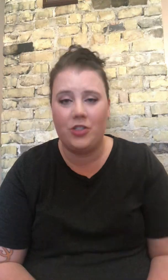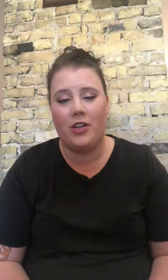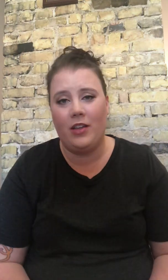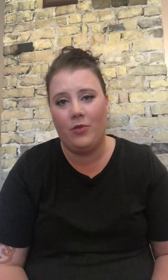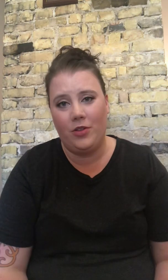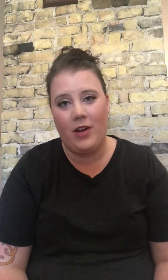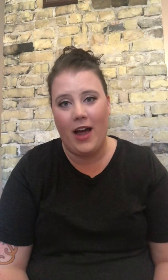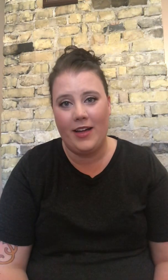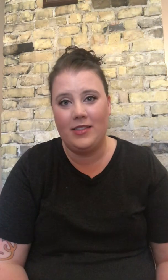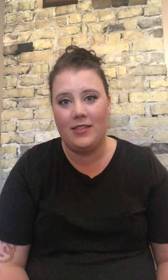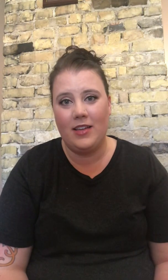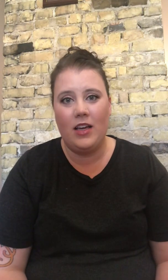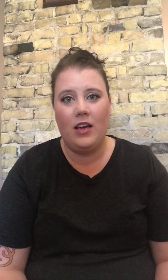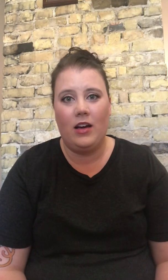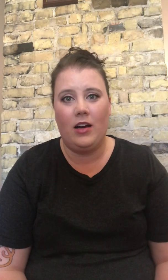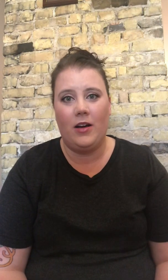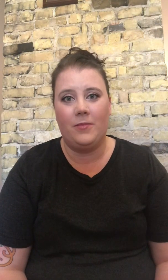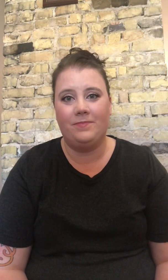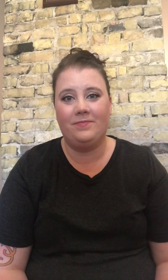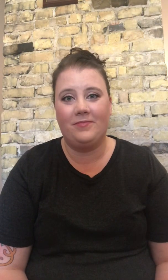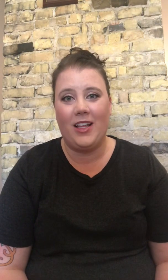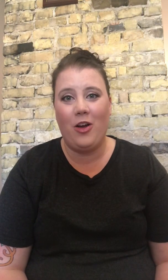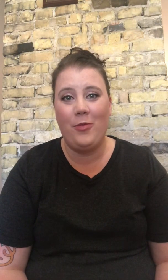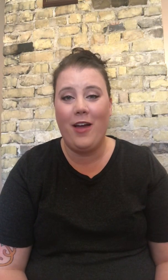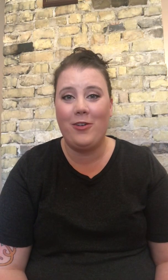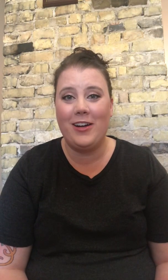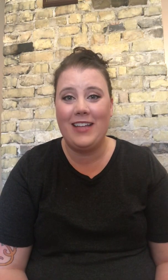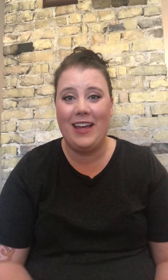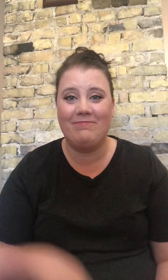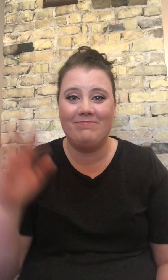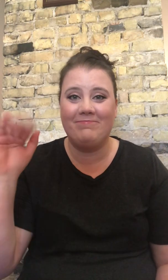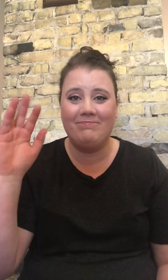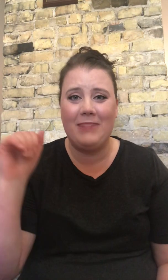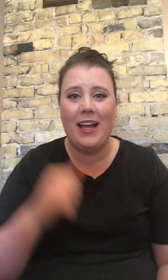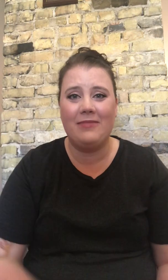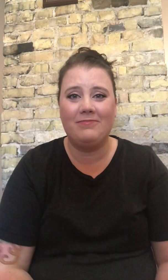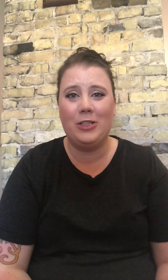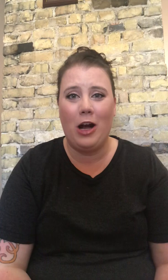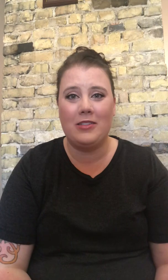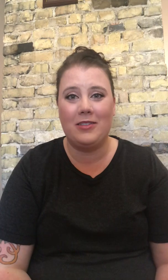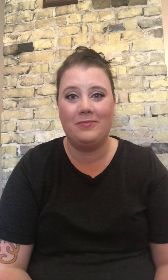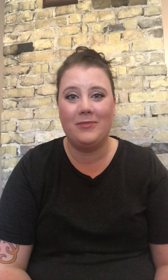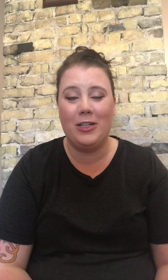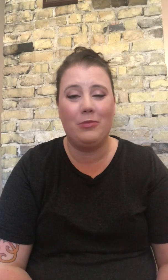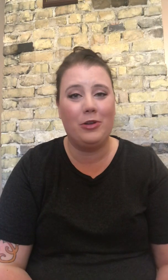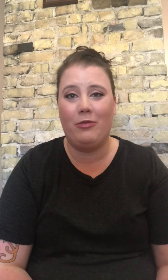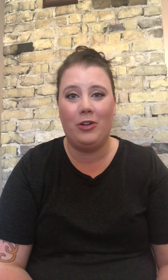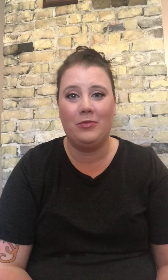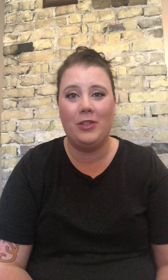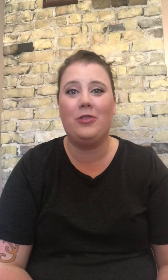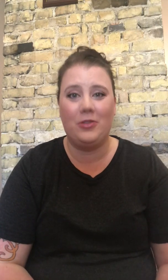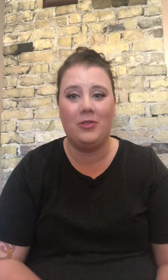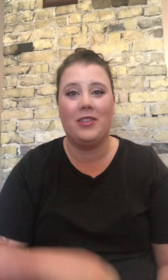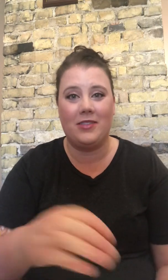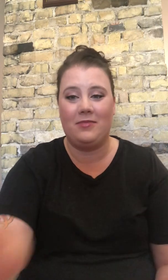that with you guys. And I hope you have a great day. Bye. You're awesome and you're beautiful and you can do this.